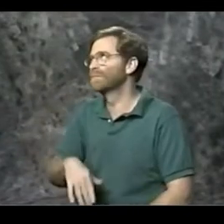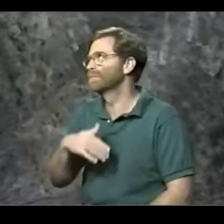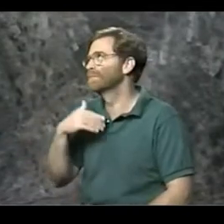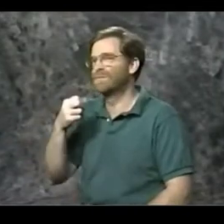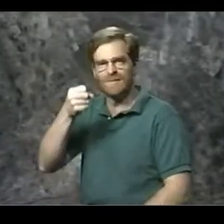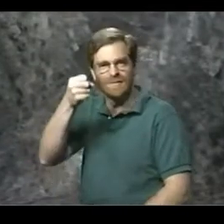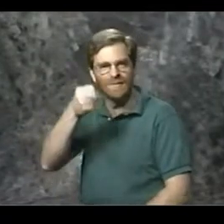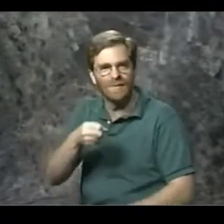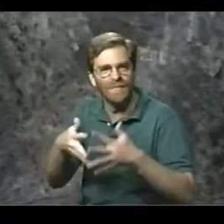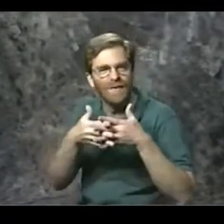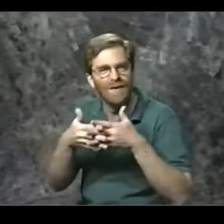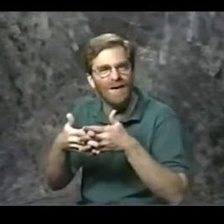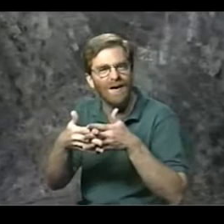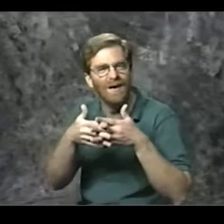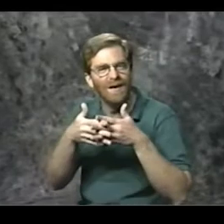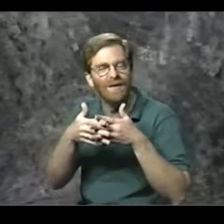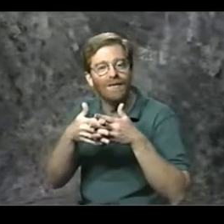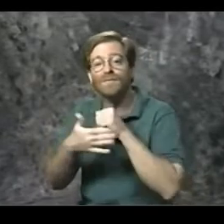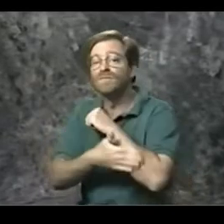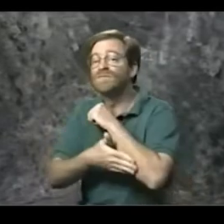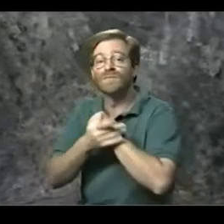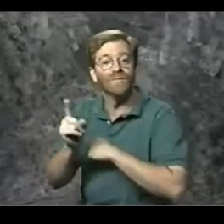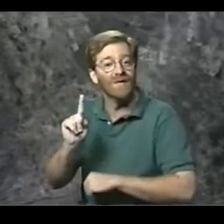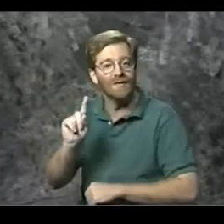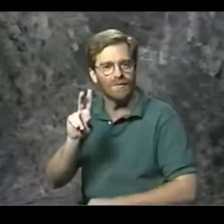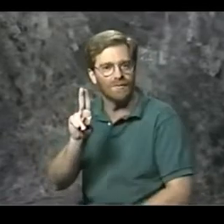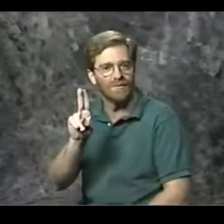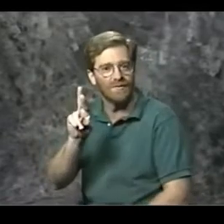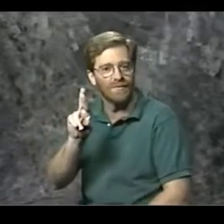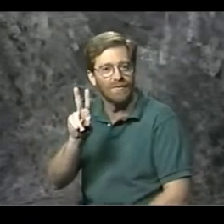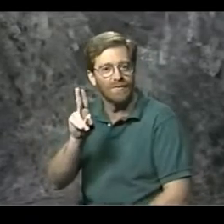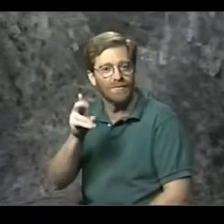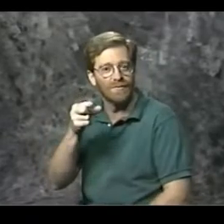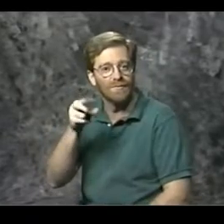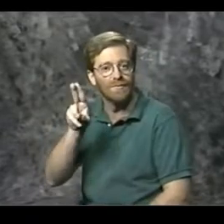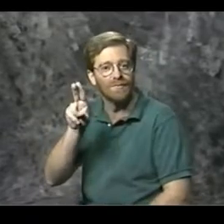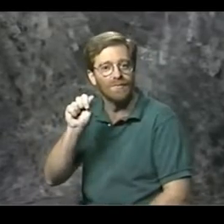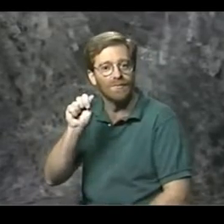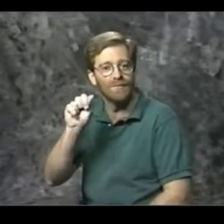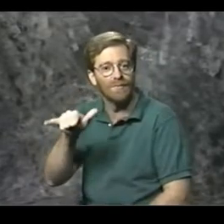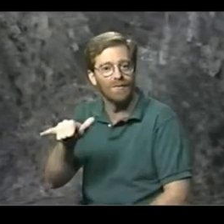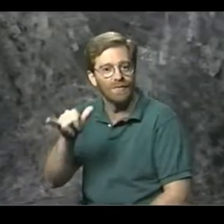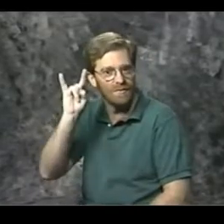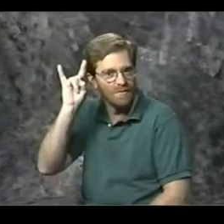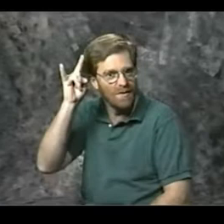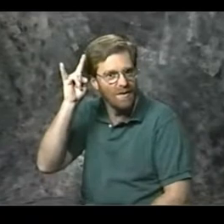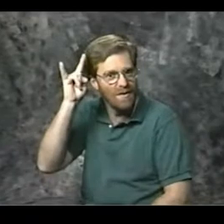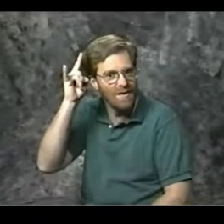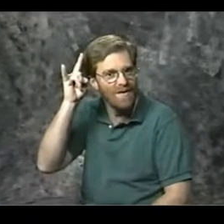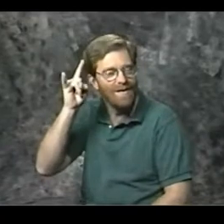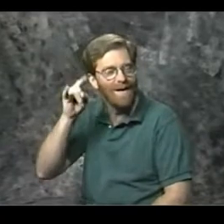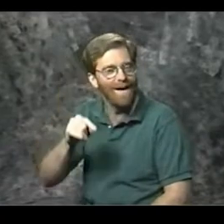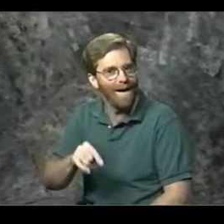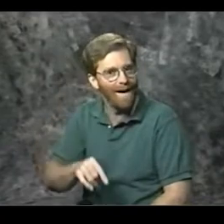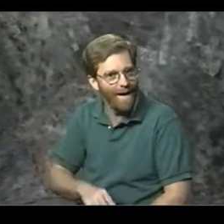Way back in 1986, oh, there was this experience that I really enjoyed going to. It was in